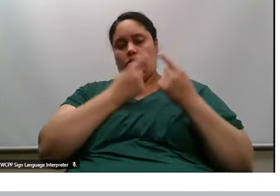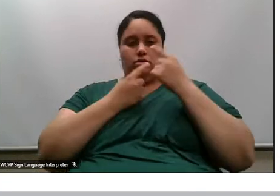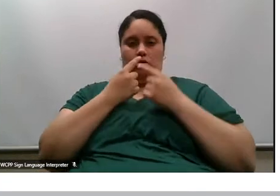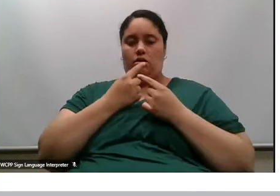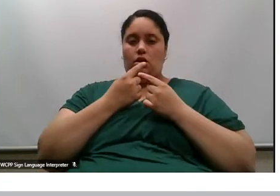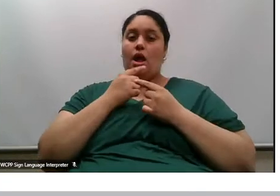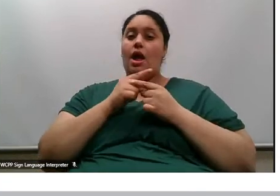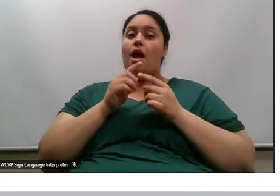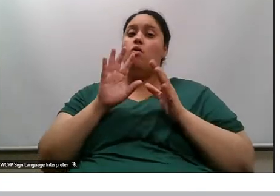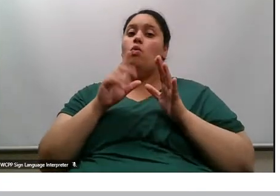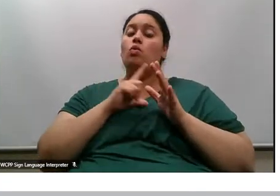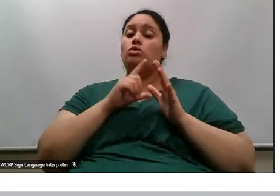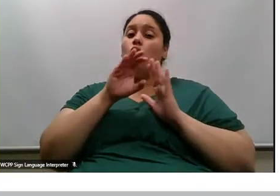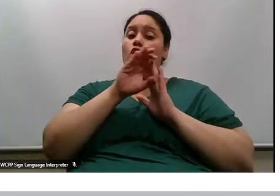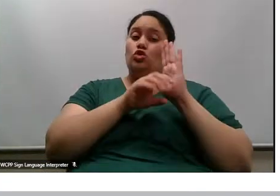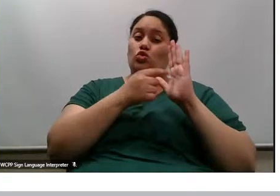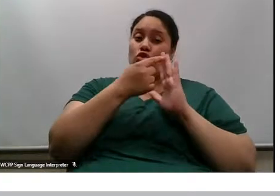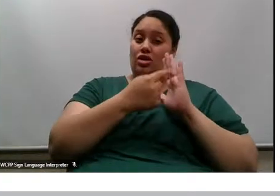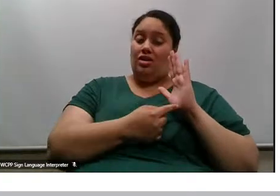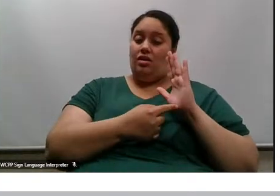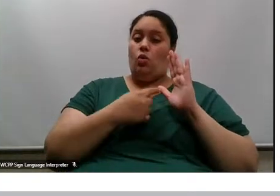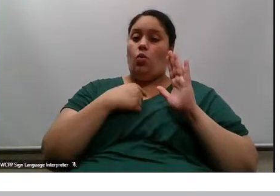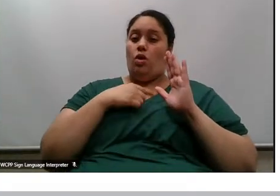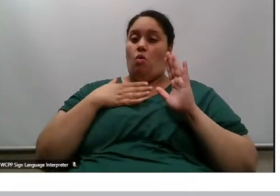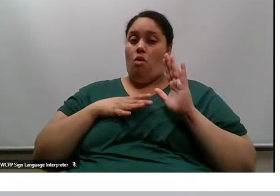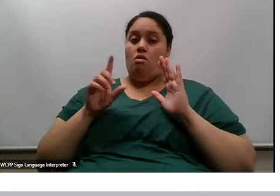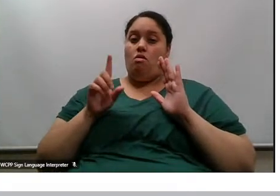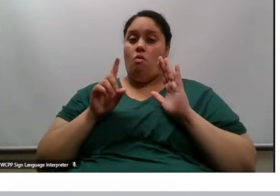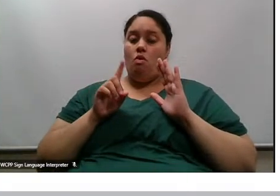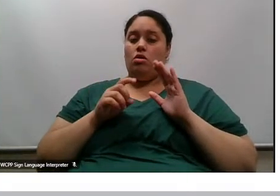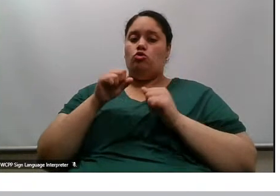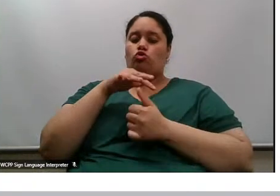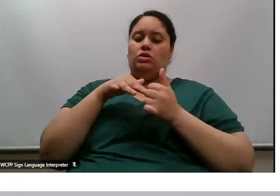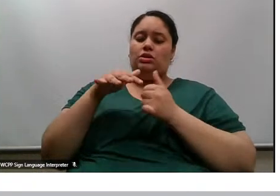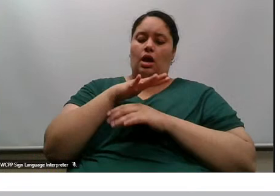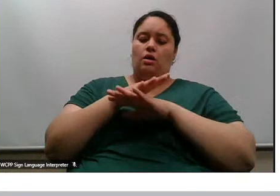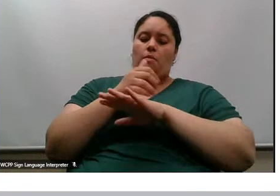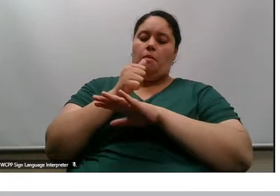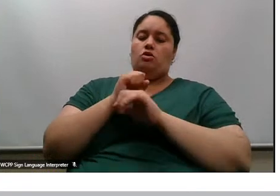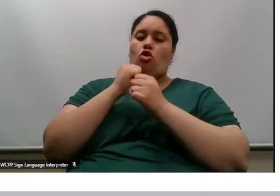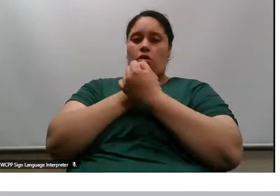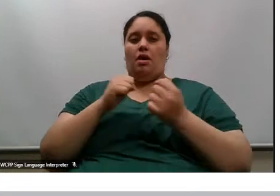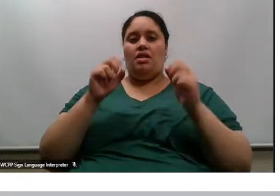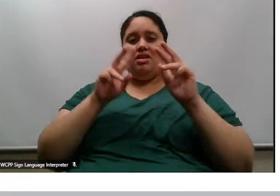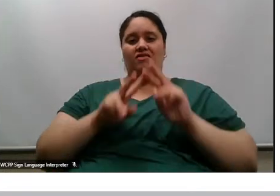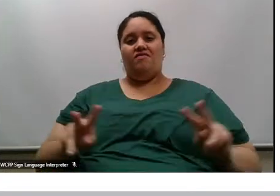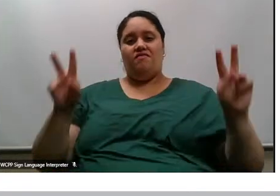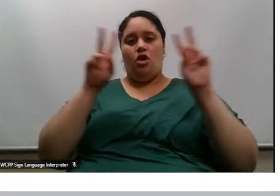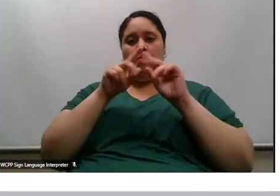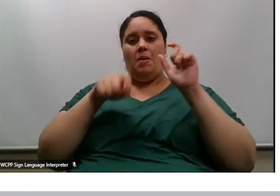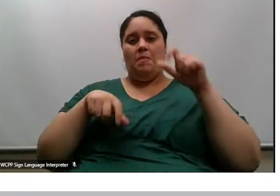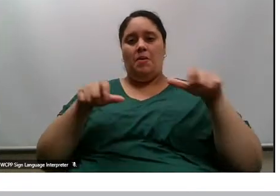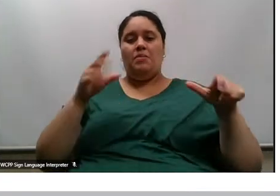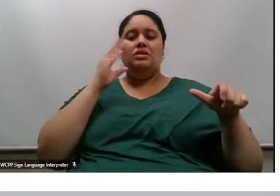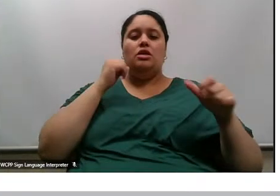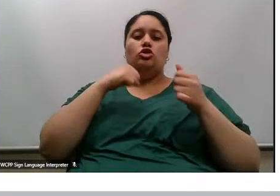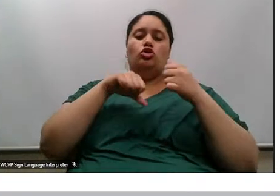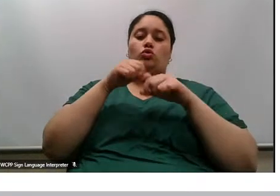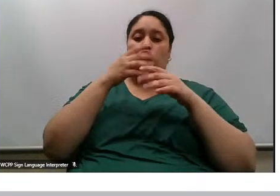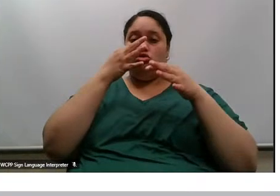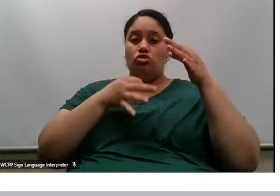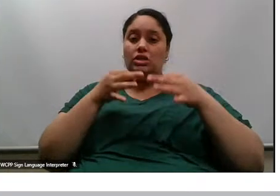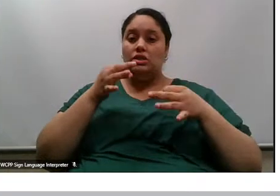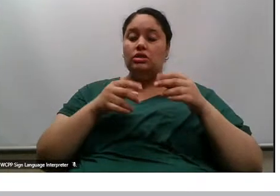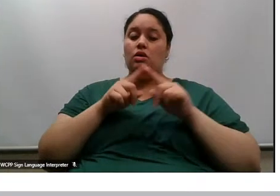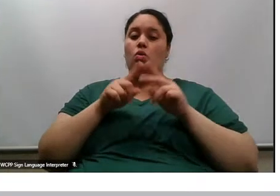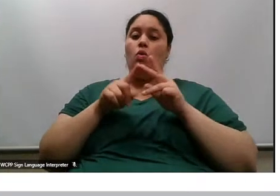of the Constitution, you know, what we want is a society based on democratic values where people essentially experience social justice and